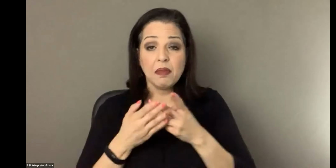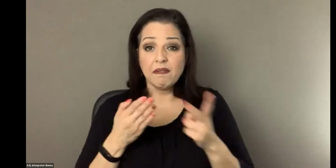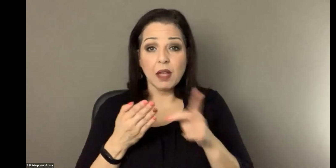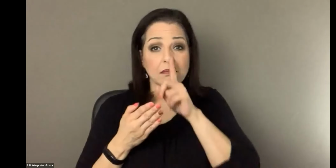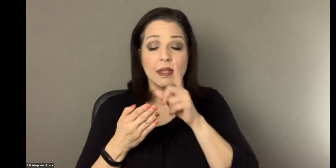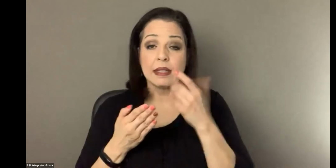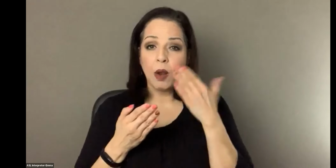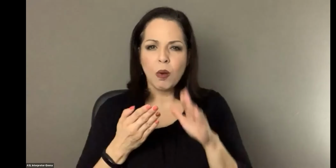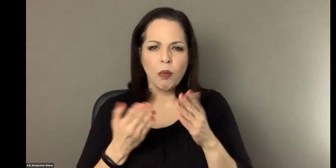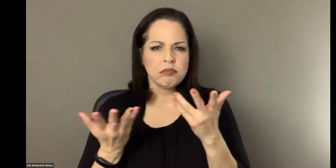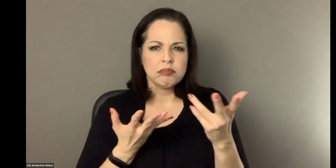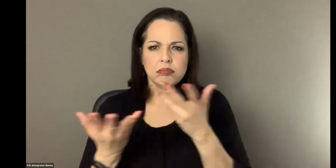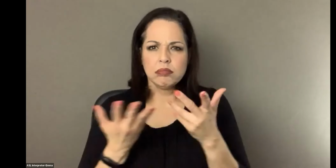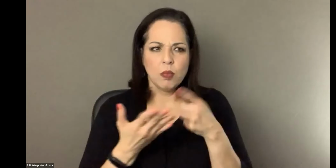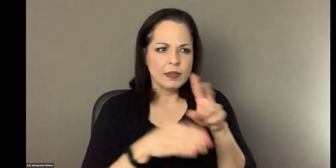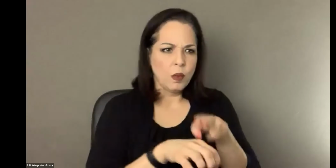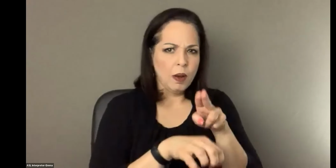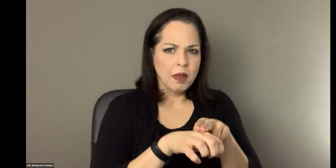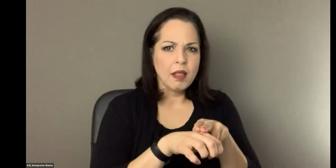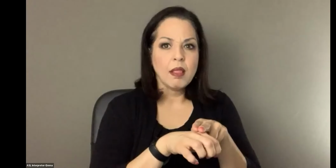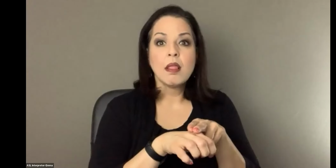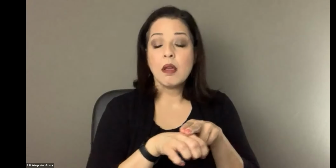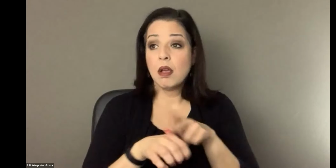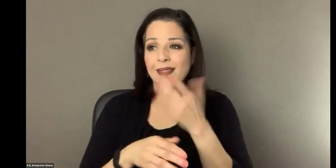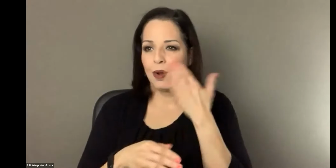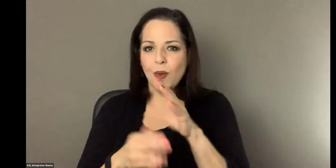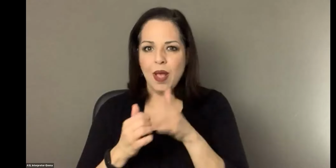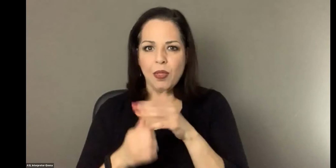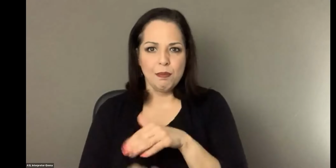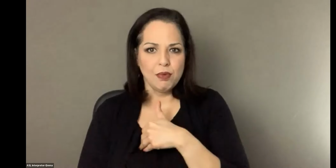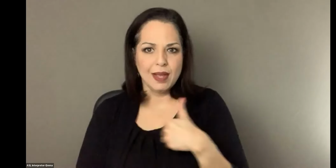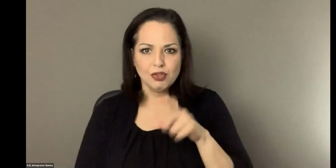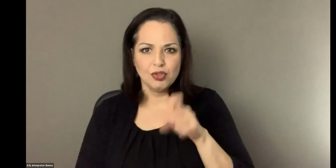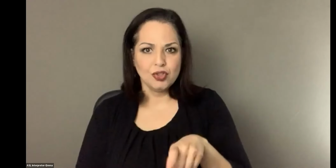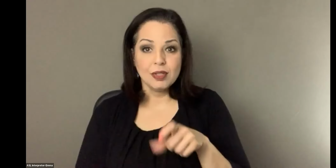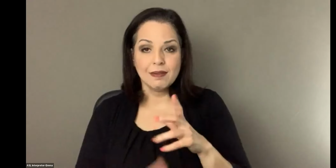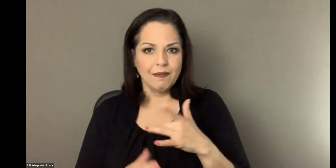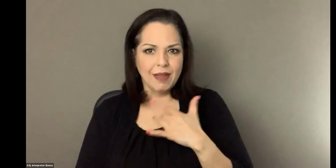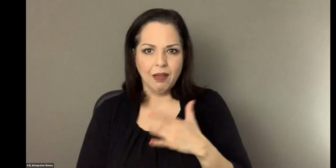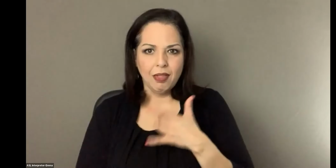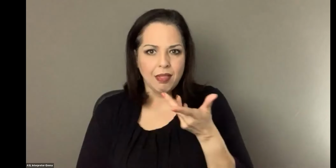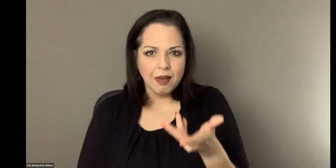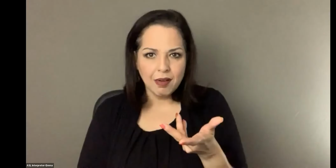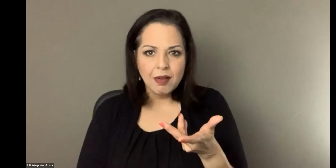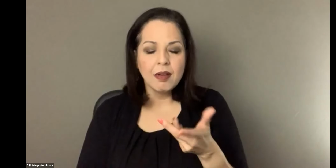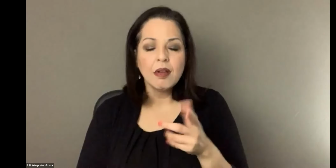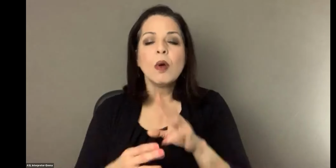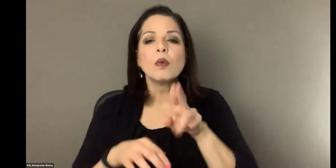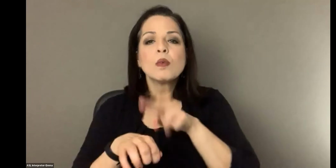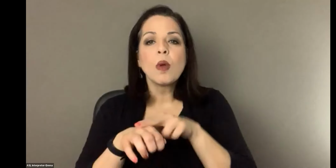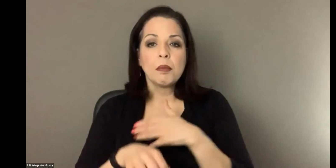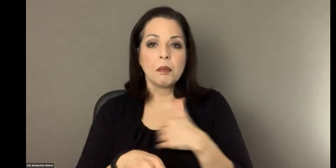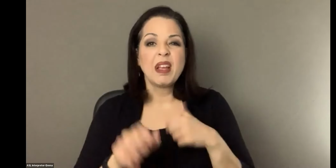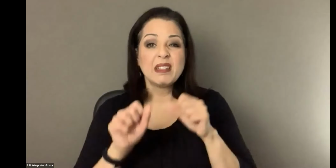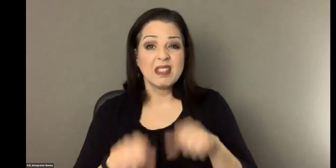know what's normal. They don't know how their breasts should feel. Normal breasts can be